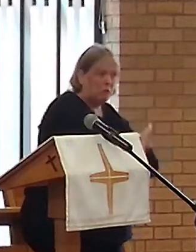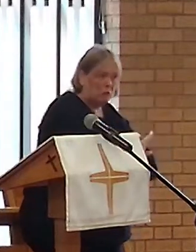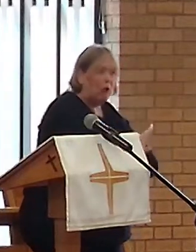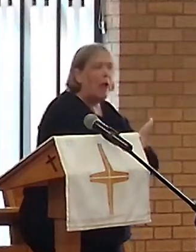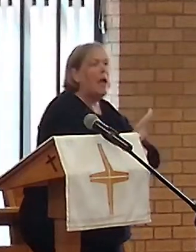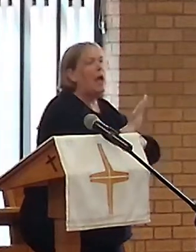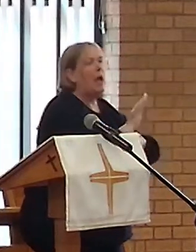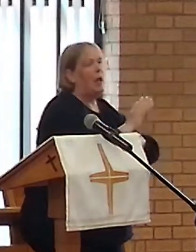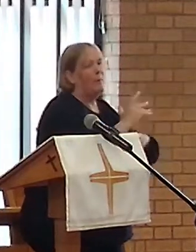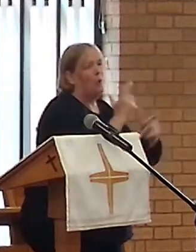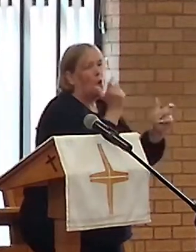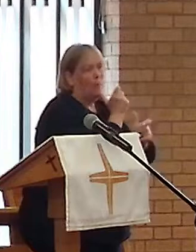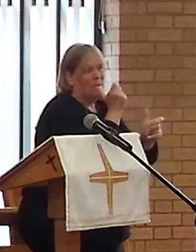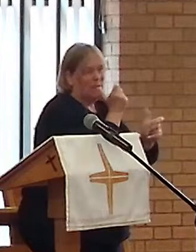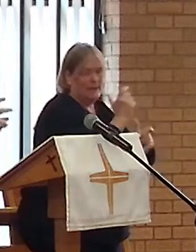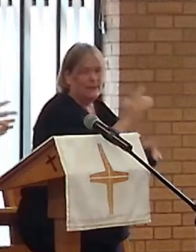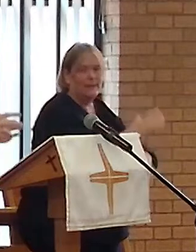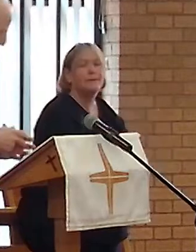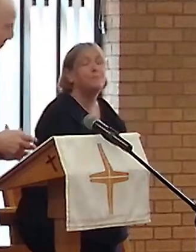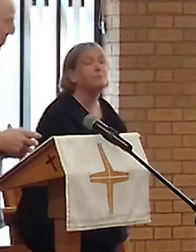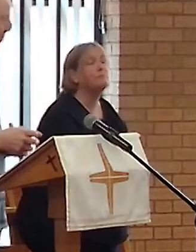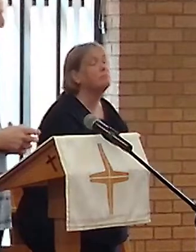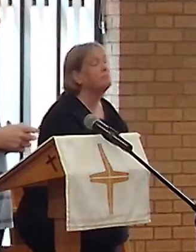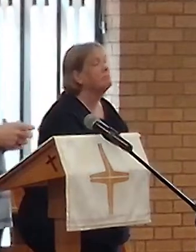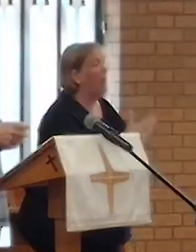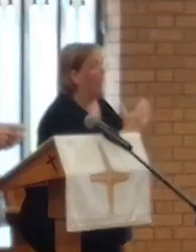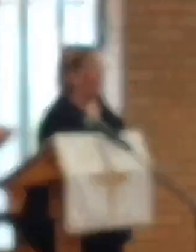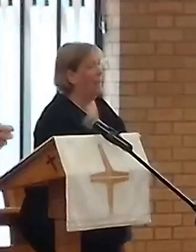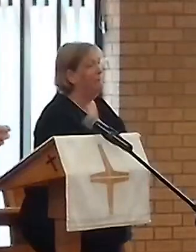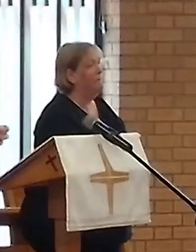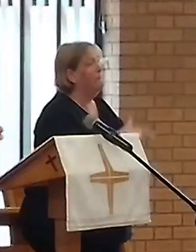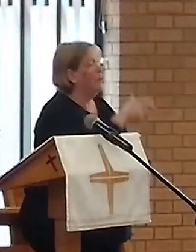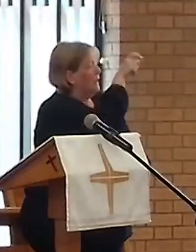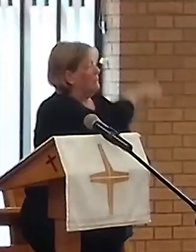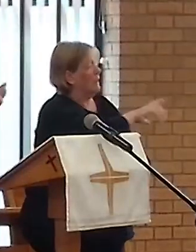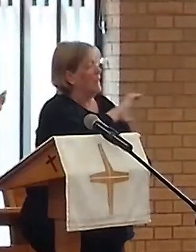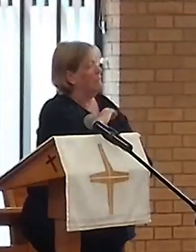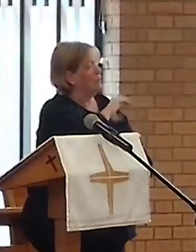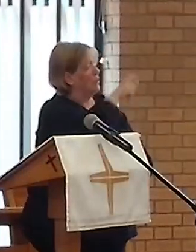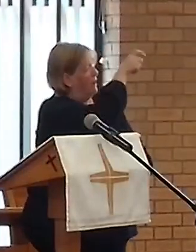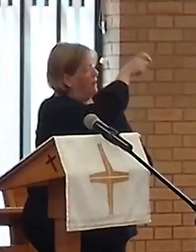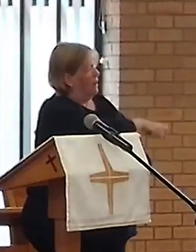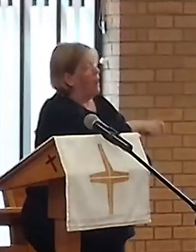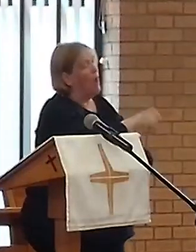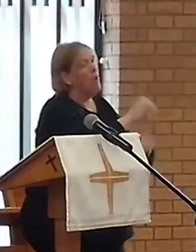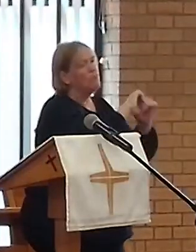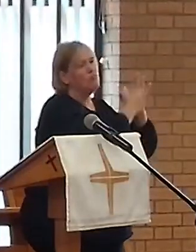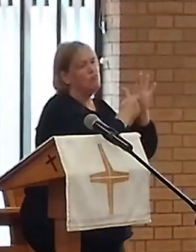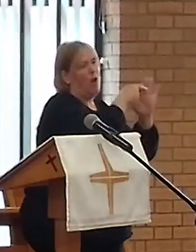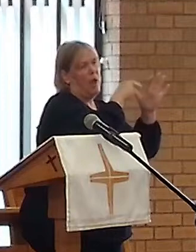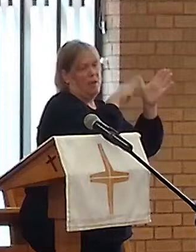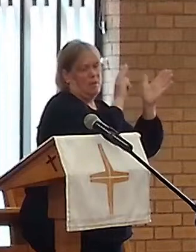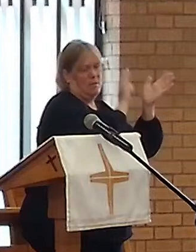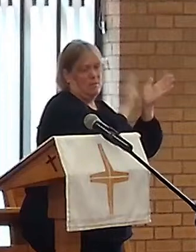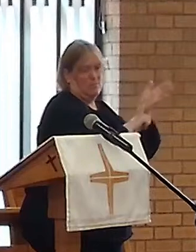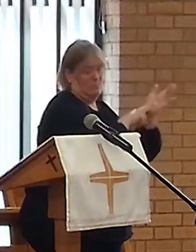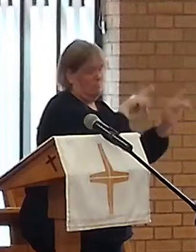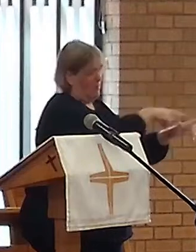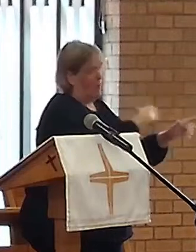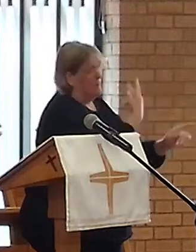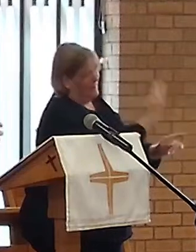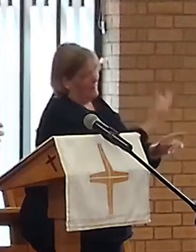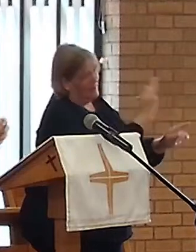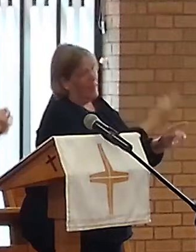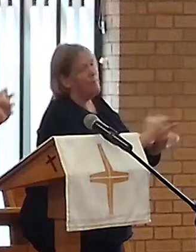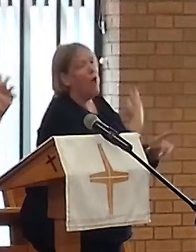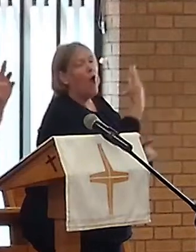in it where there's this one character called Brian, who's a bit of an eccentric. He's an artist. And he's just met this